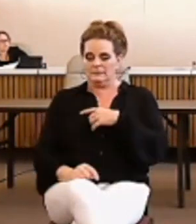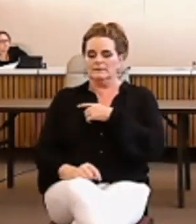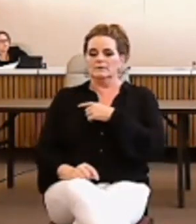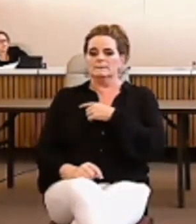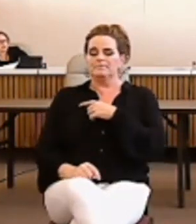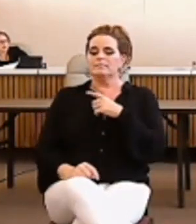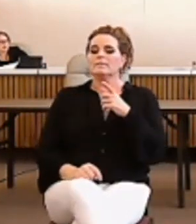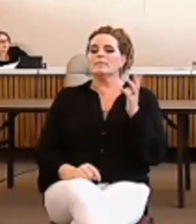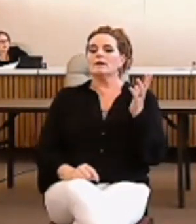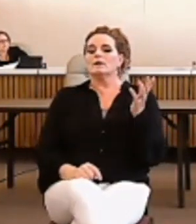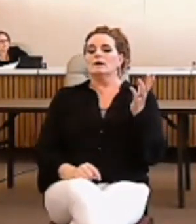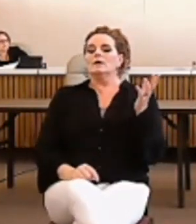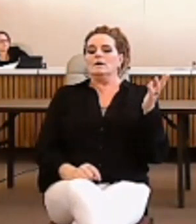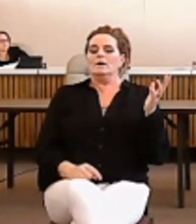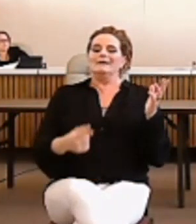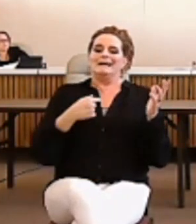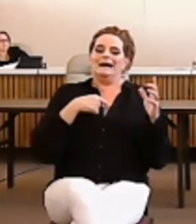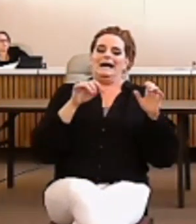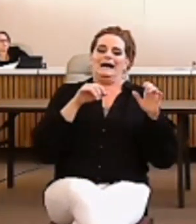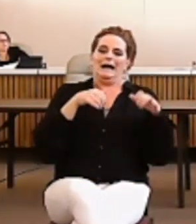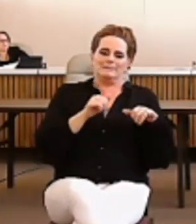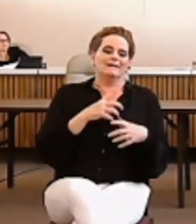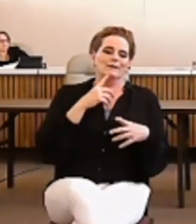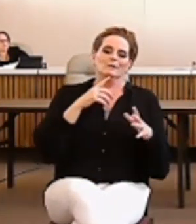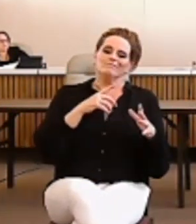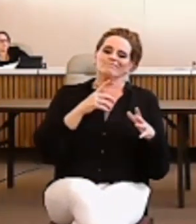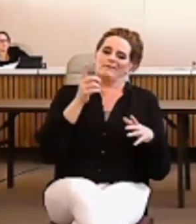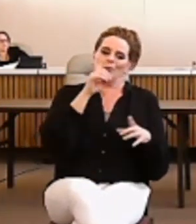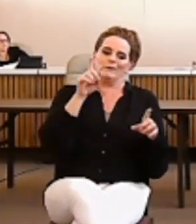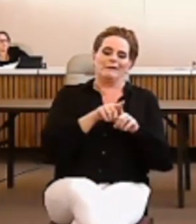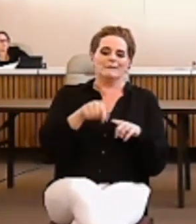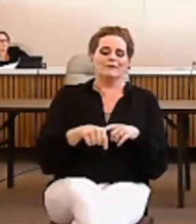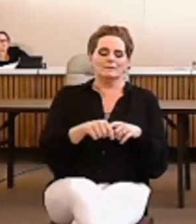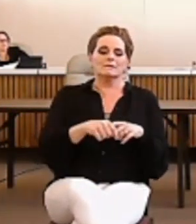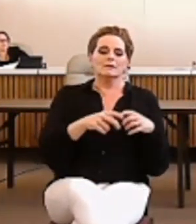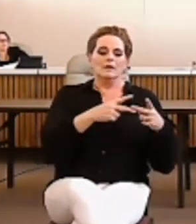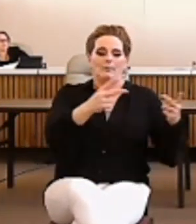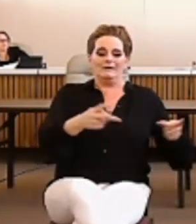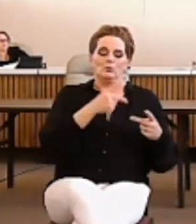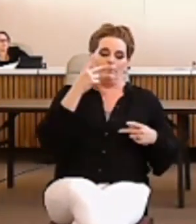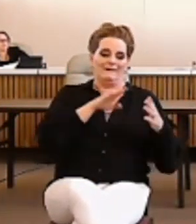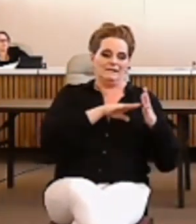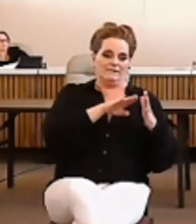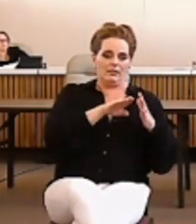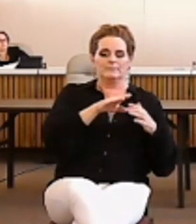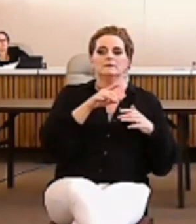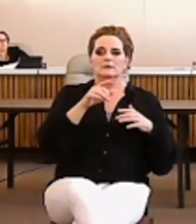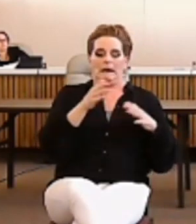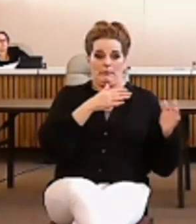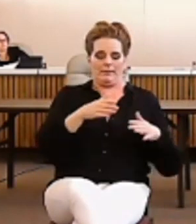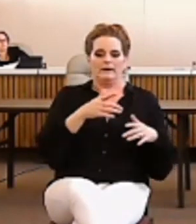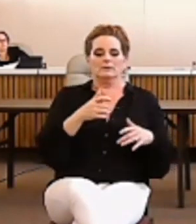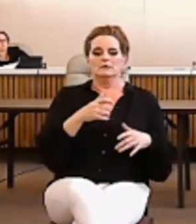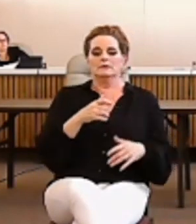Okay. Says, I am still standing by conviction that if this parcel is going to be developed in the manner proposed, that a complete and